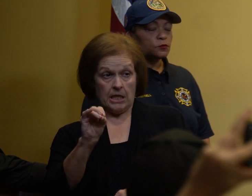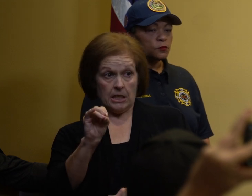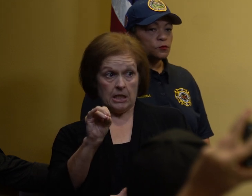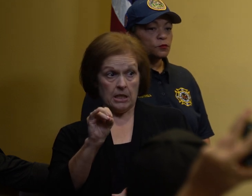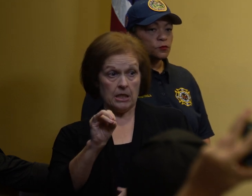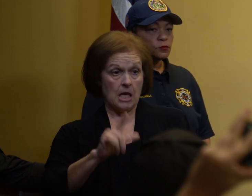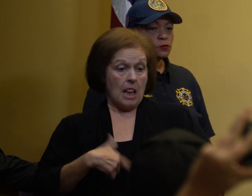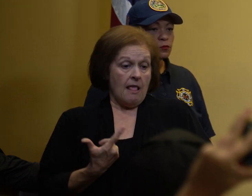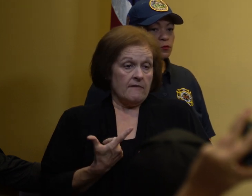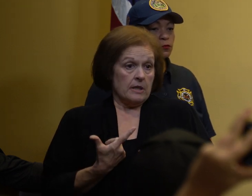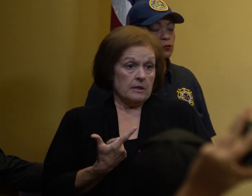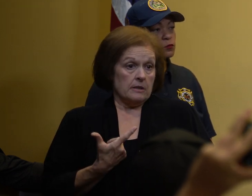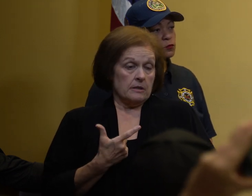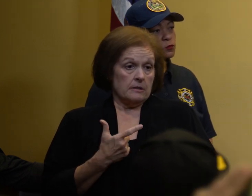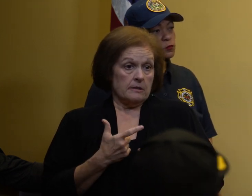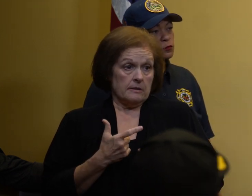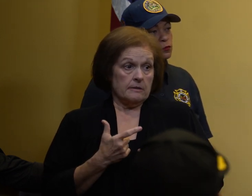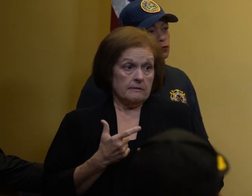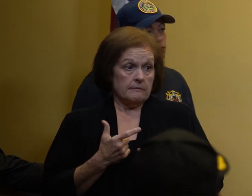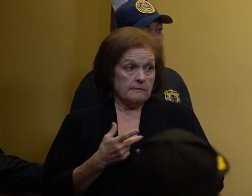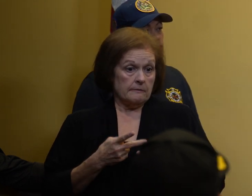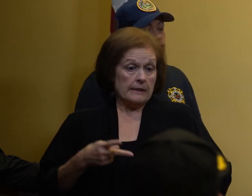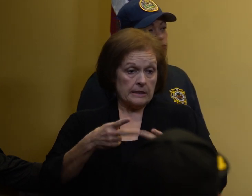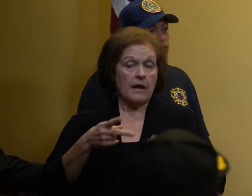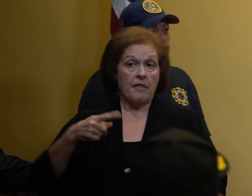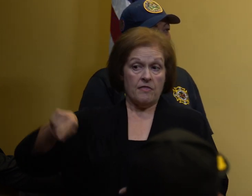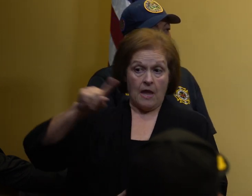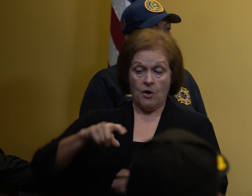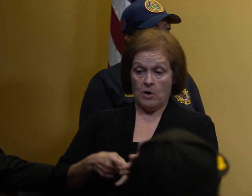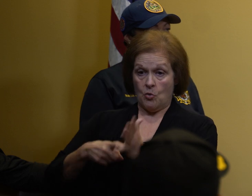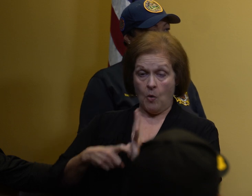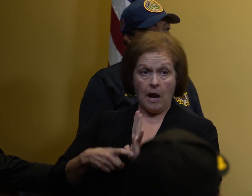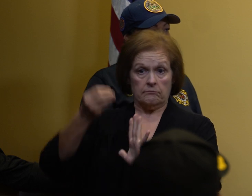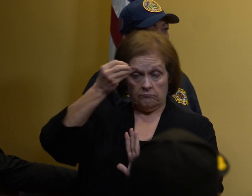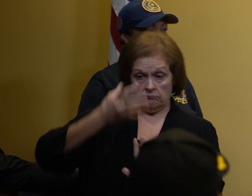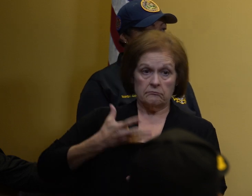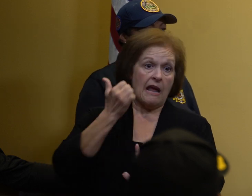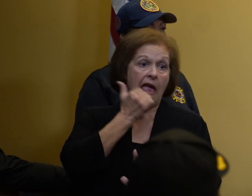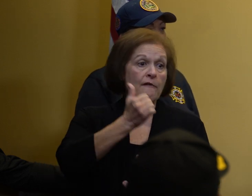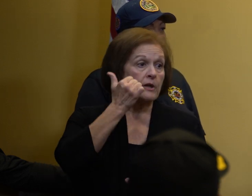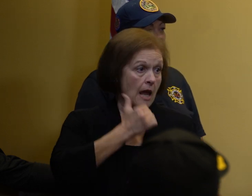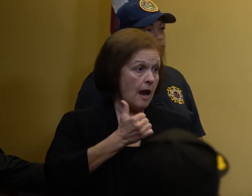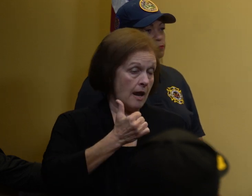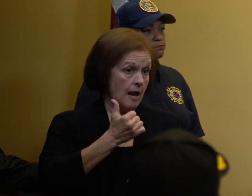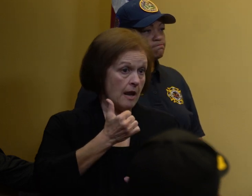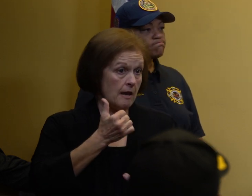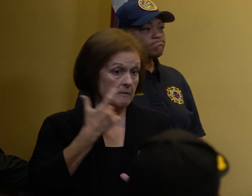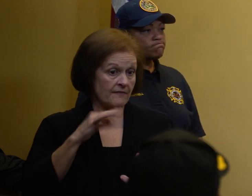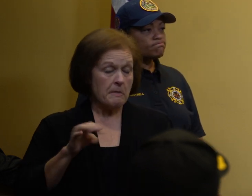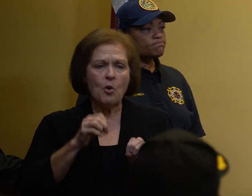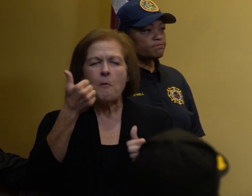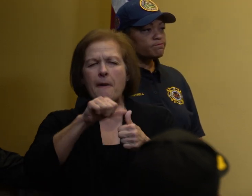living facilities who are required to communicate with us every day in a declared emergency. If you remember, this came out